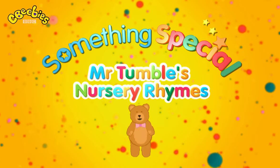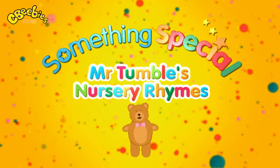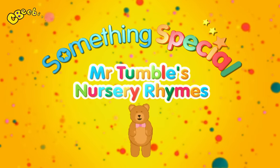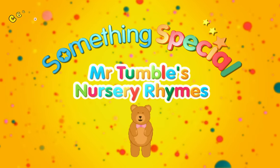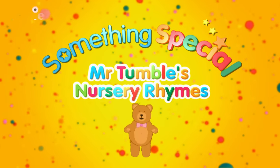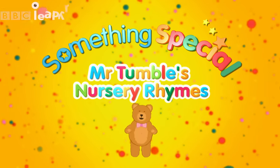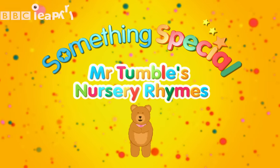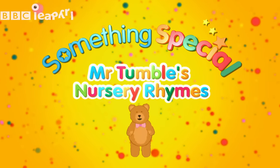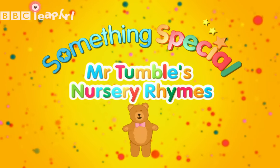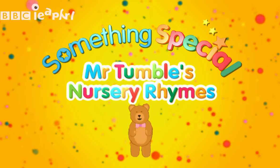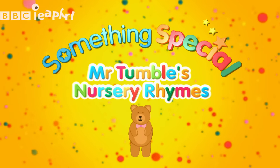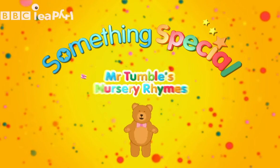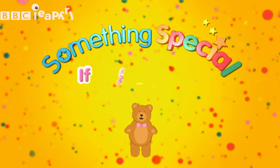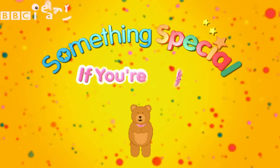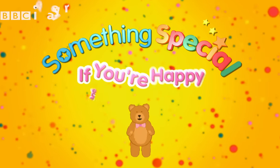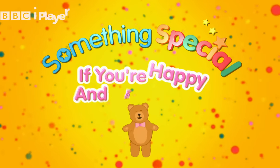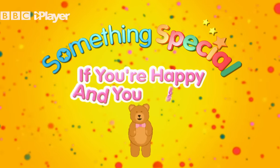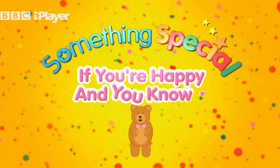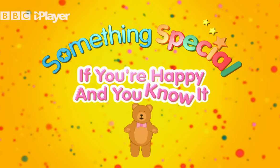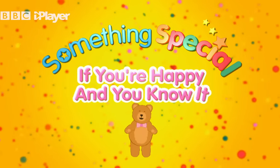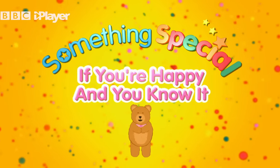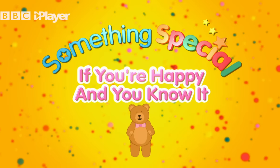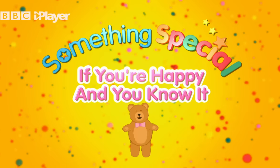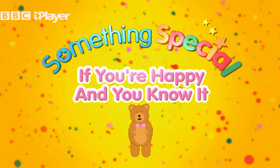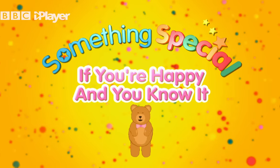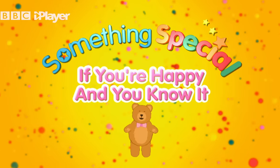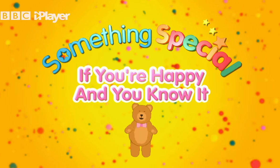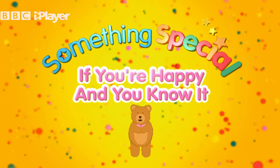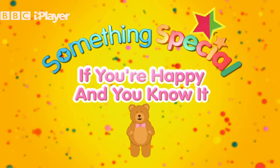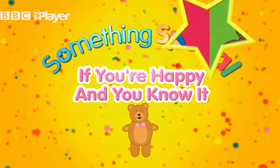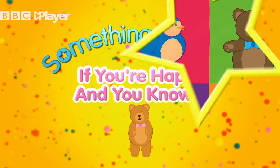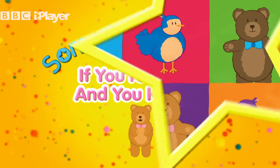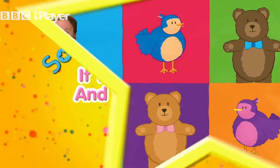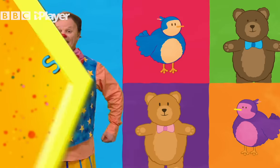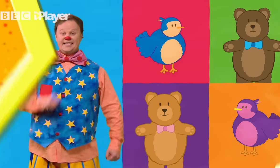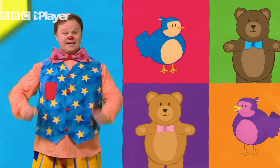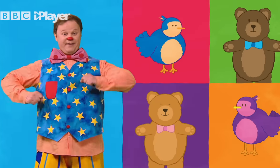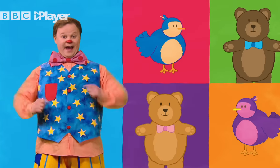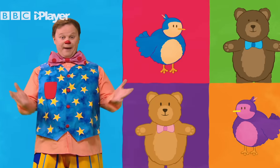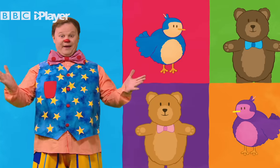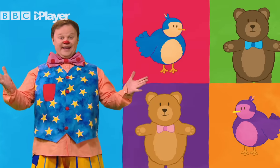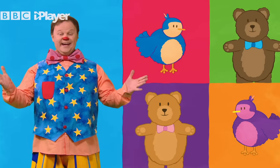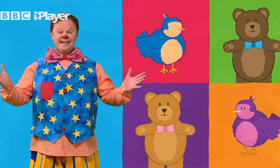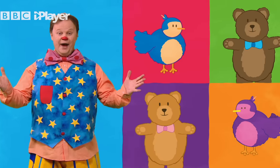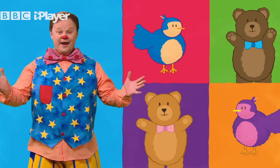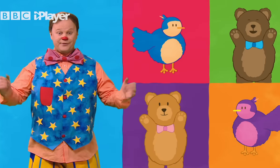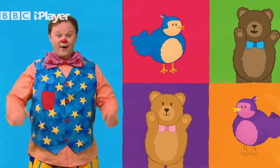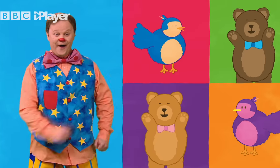Are you ready to join in? If you're happy and you know it. It's if you're happy and you know it.